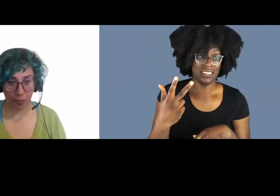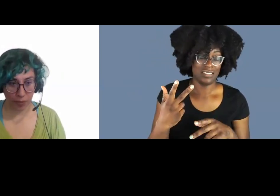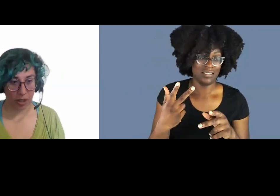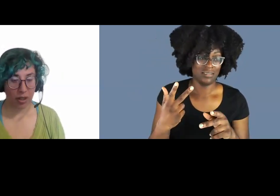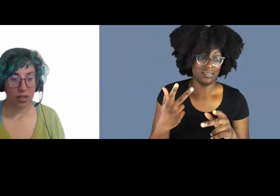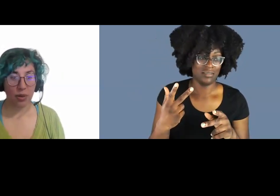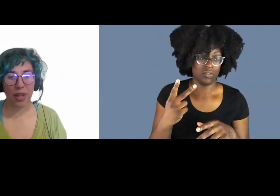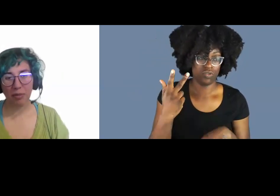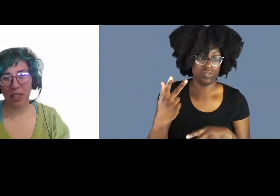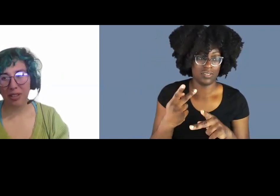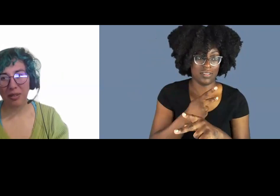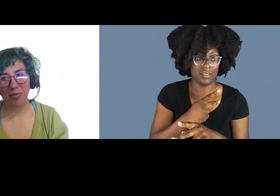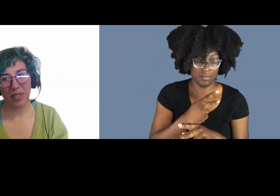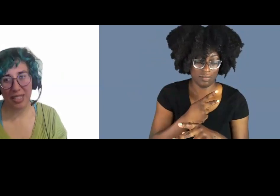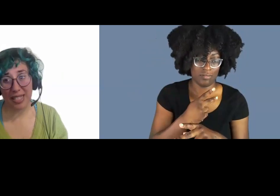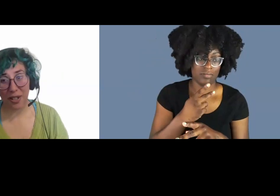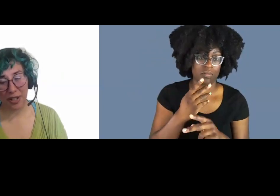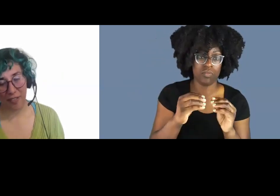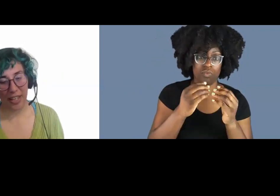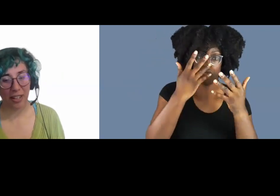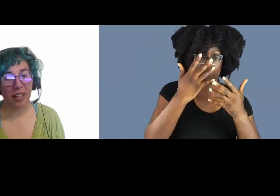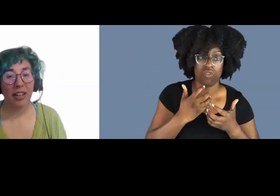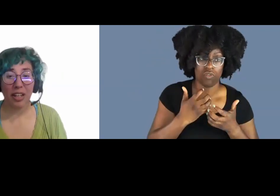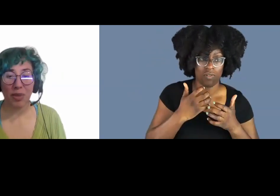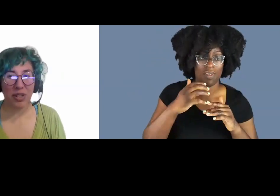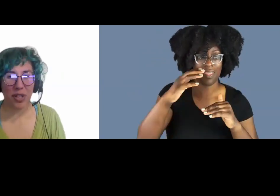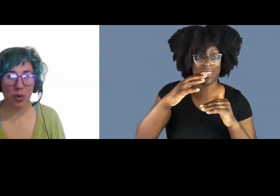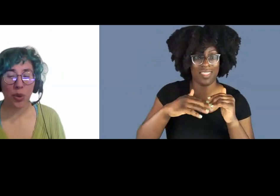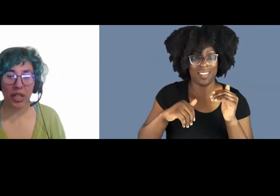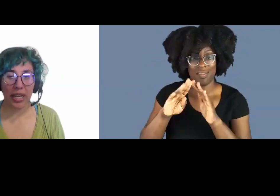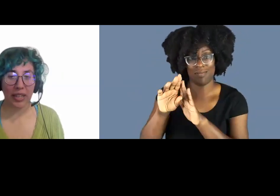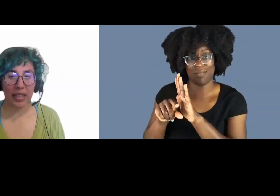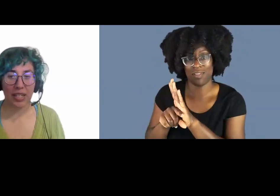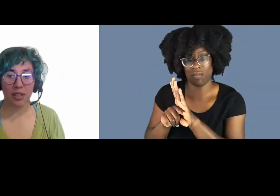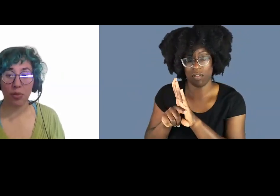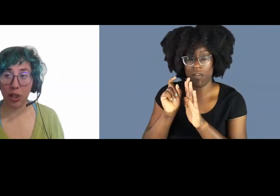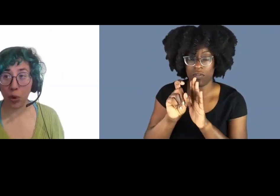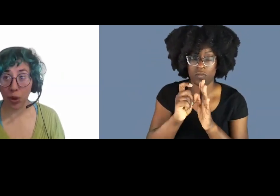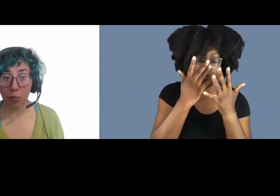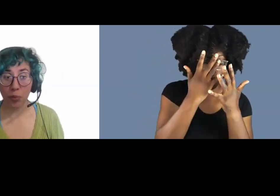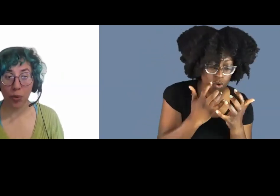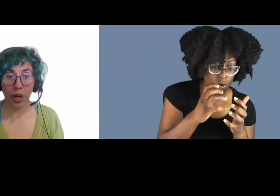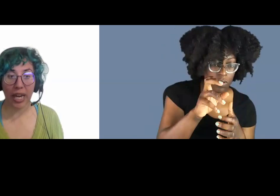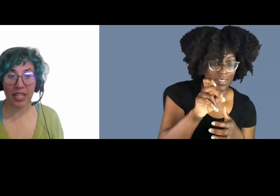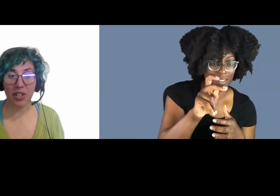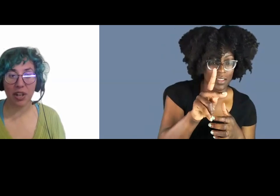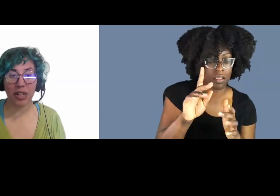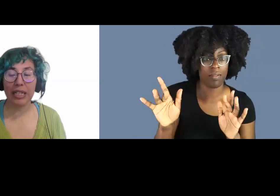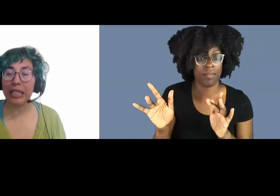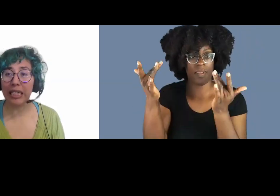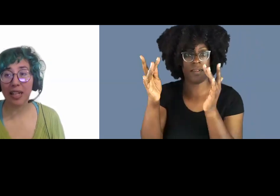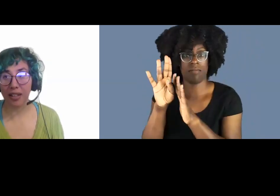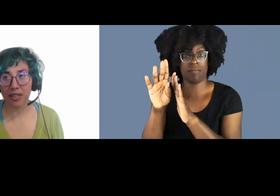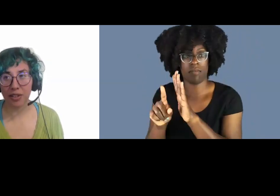clear. So that means it's easier to navigate. It means you want to avoid anything that is read more or any